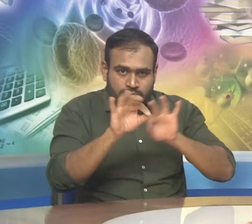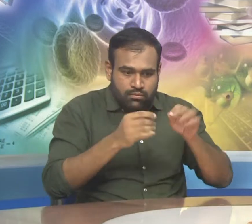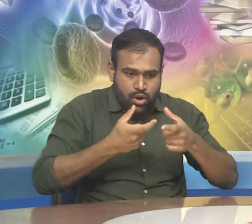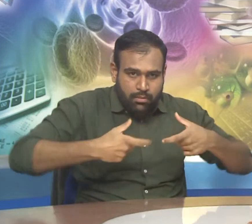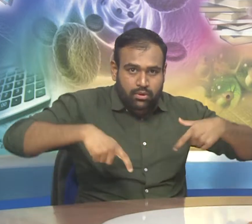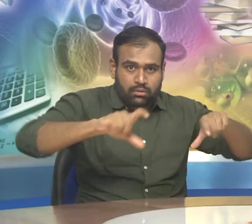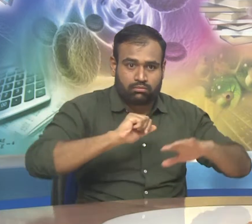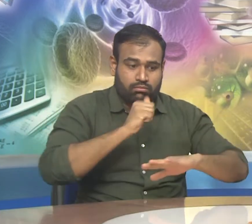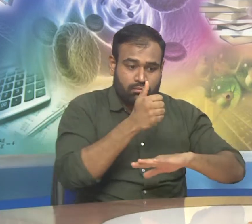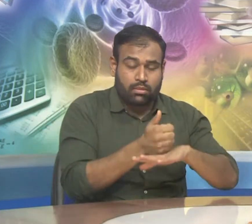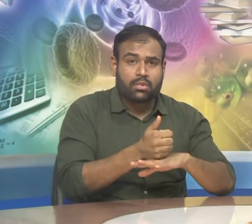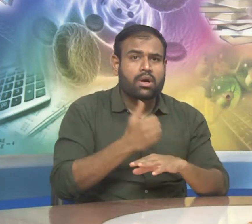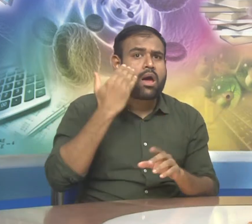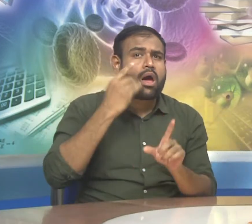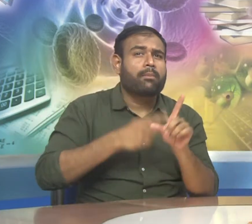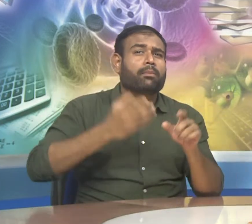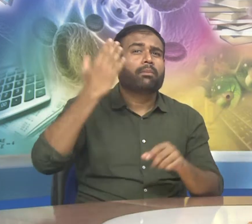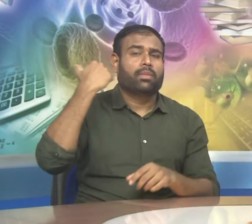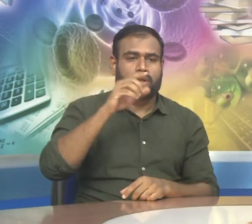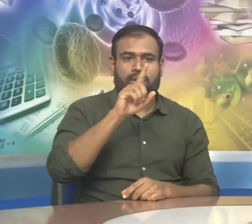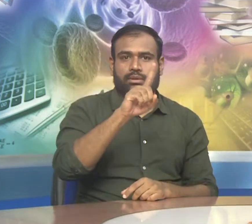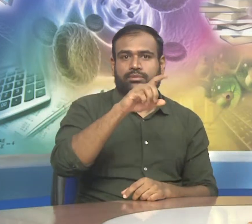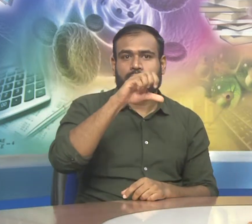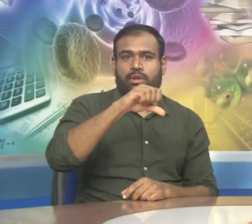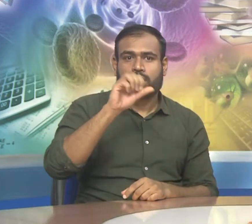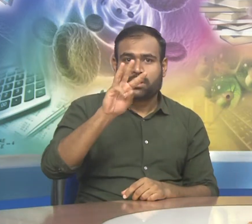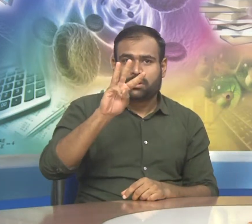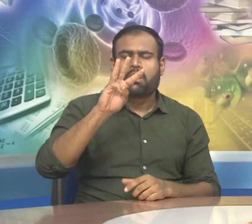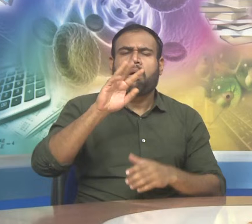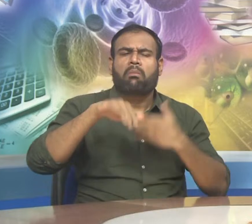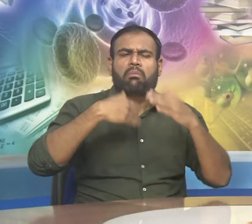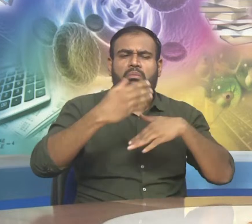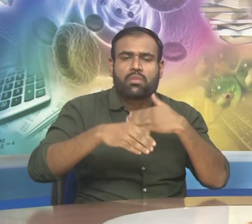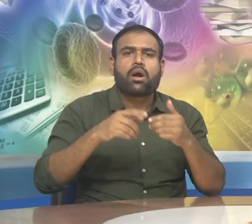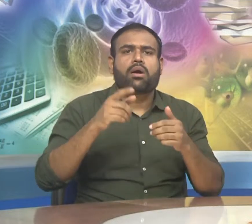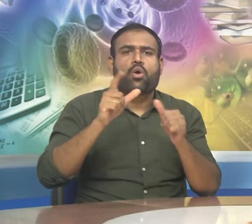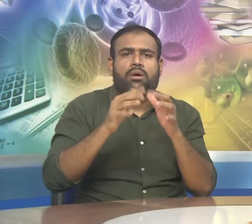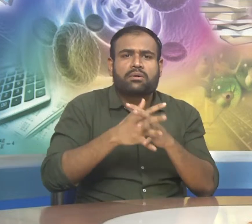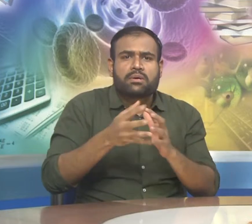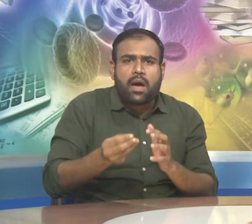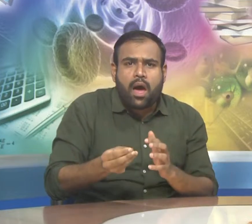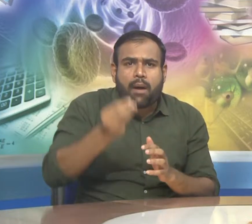Court, headed by the Chief Justice of India in